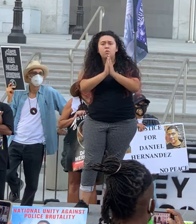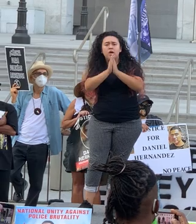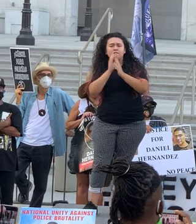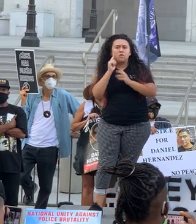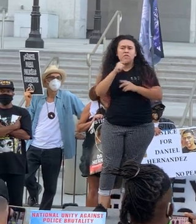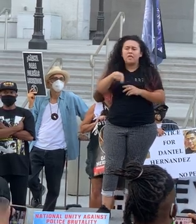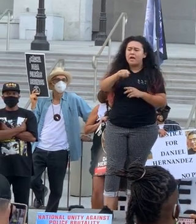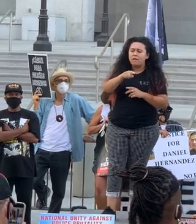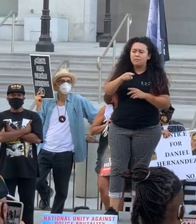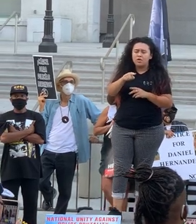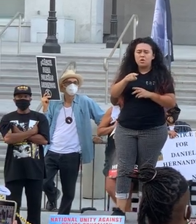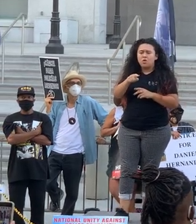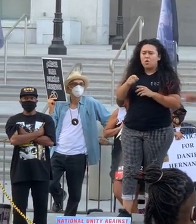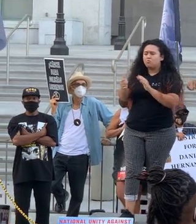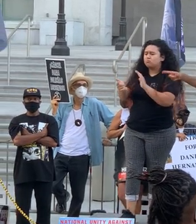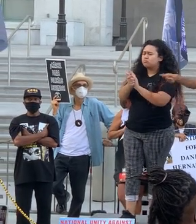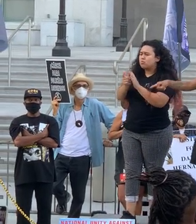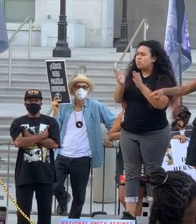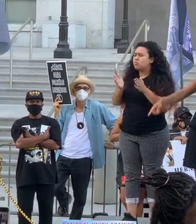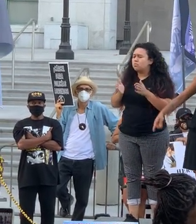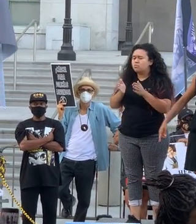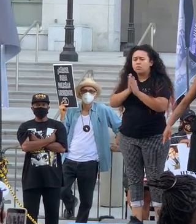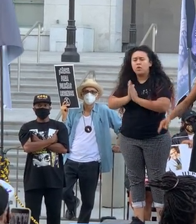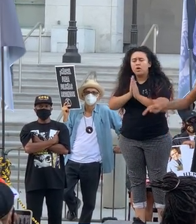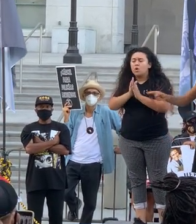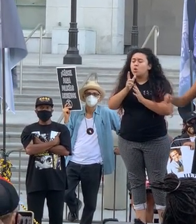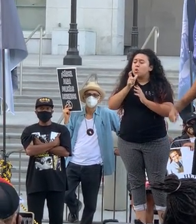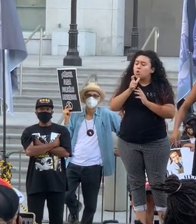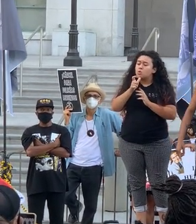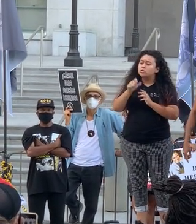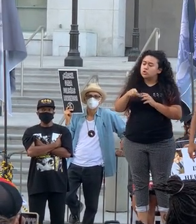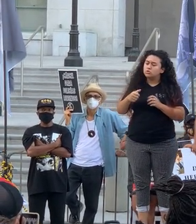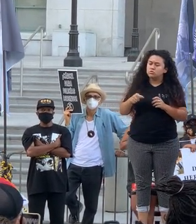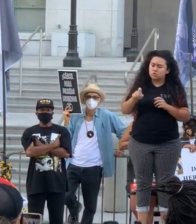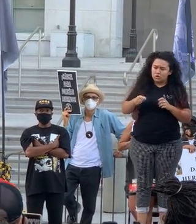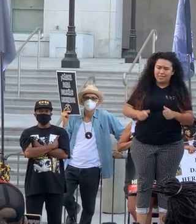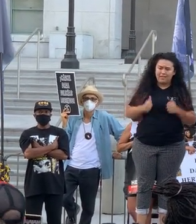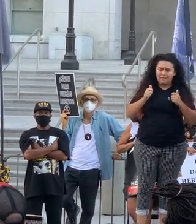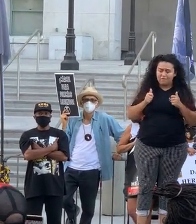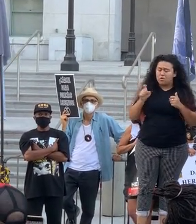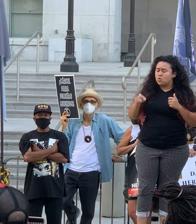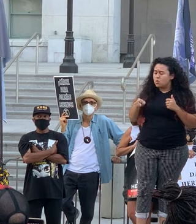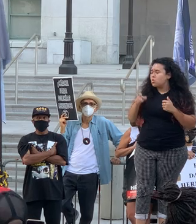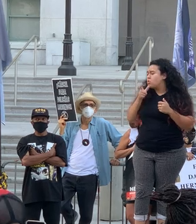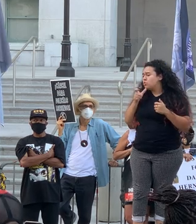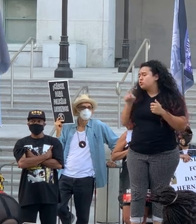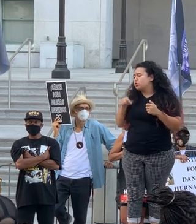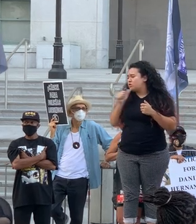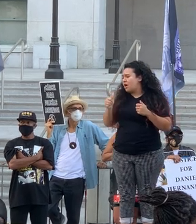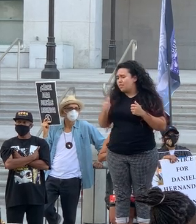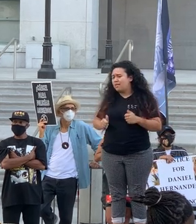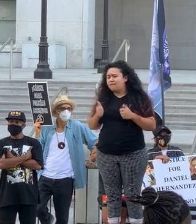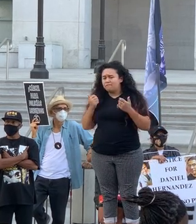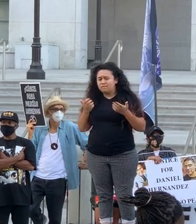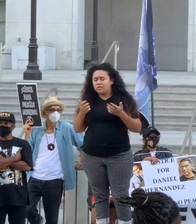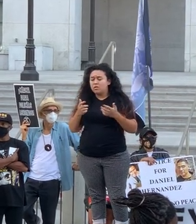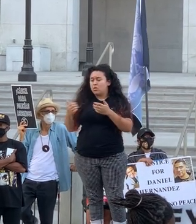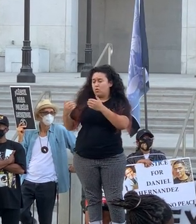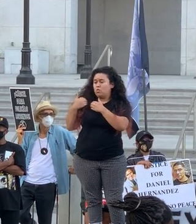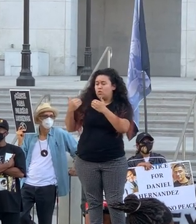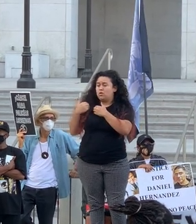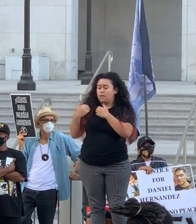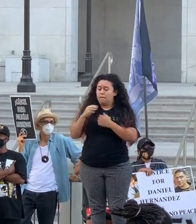not, on who should be spared and who shouldn't. And the responsibility